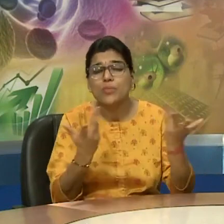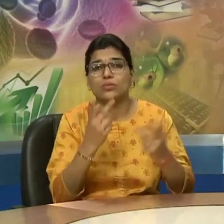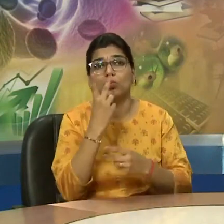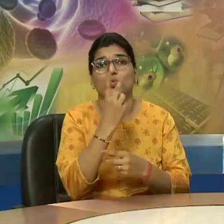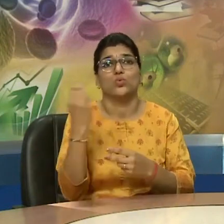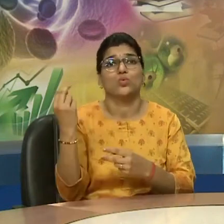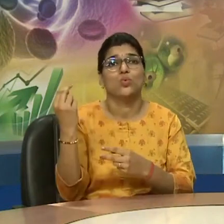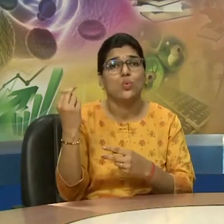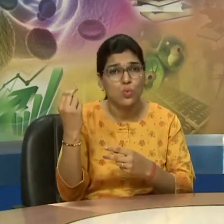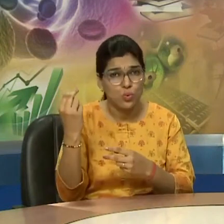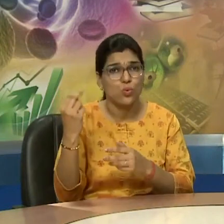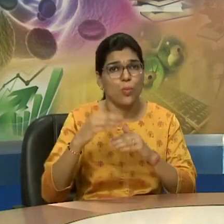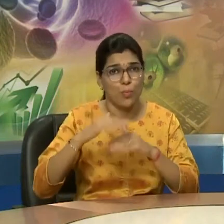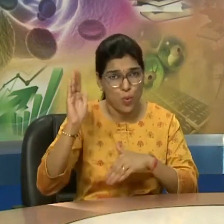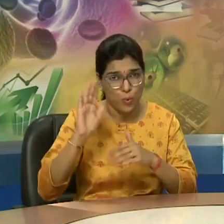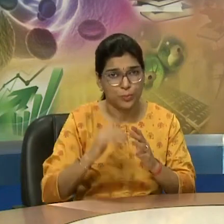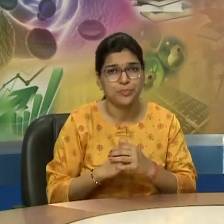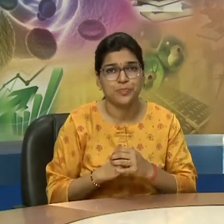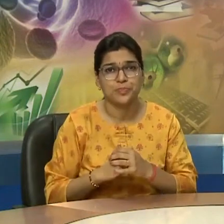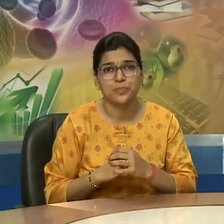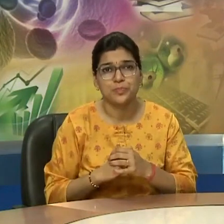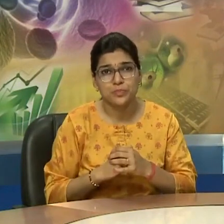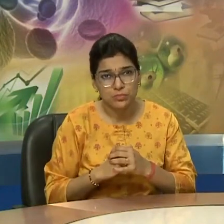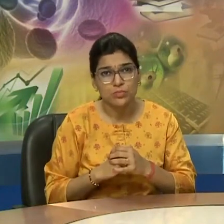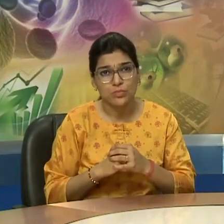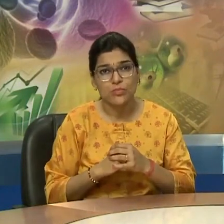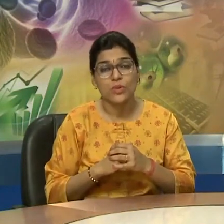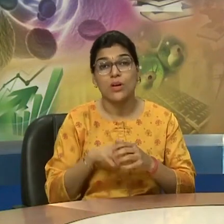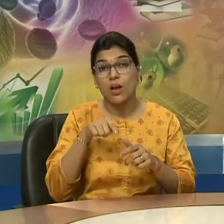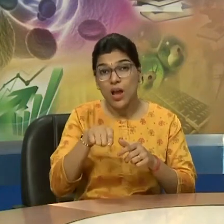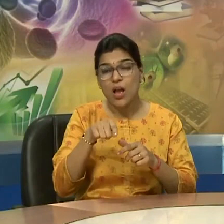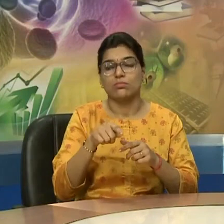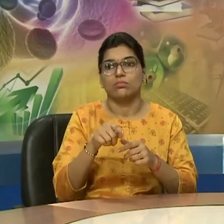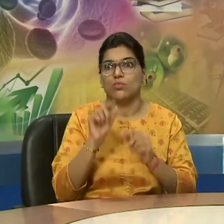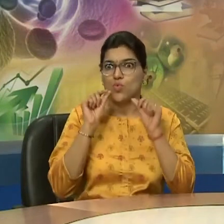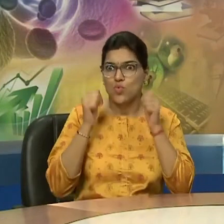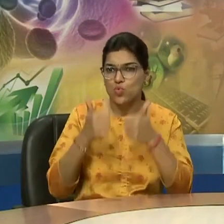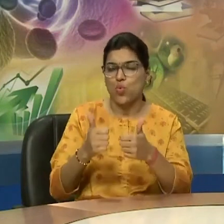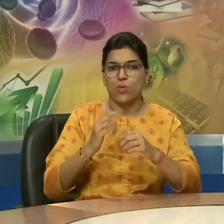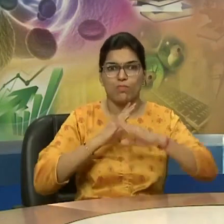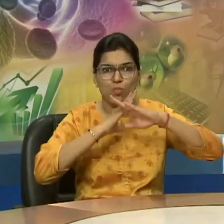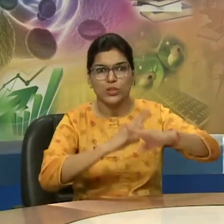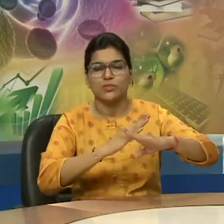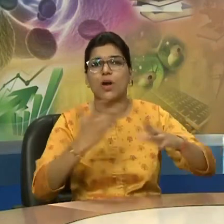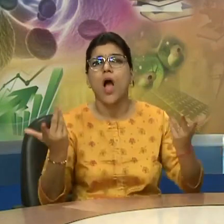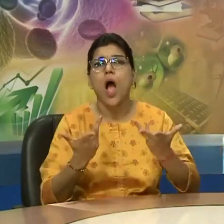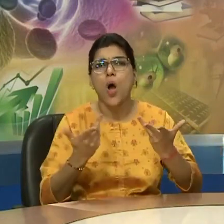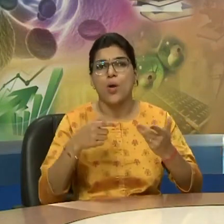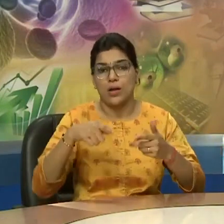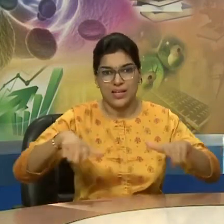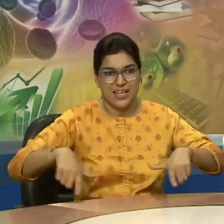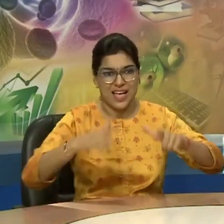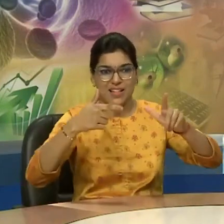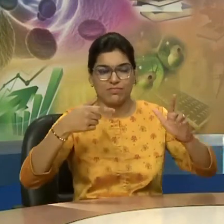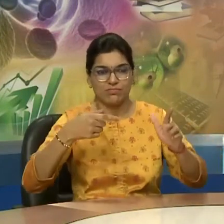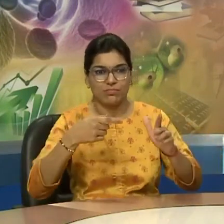of insects. It has also proved to be a